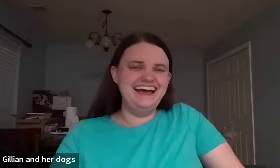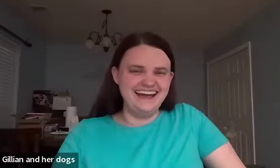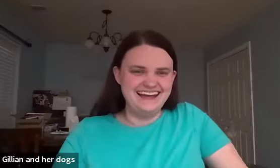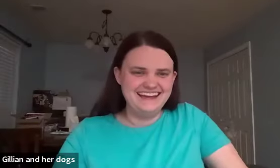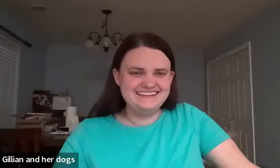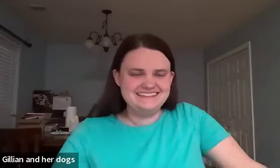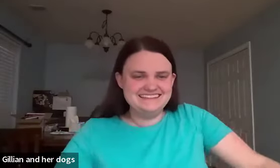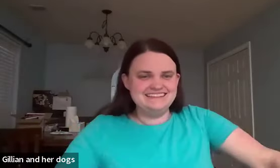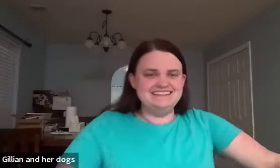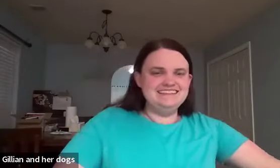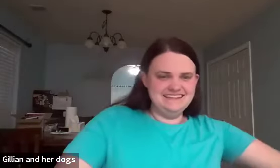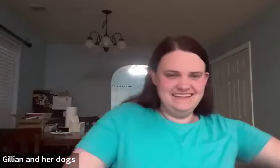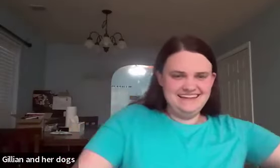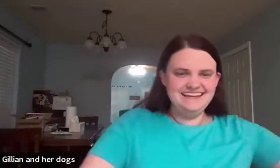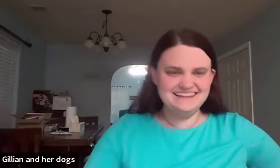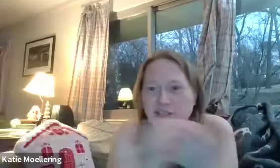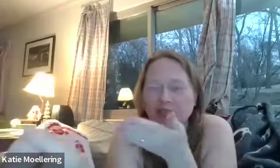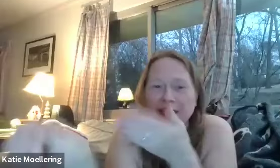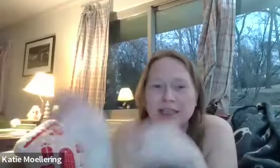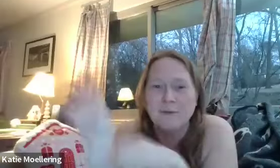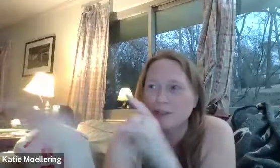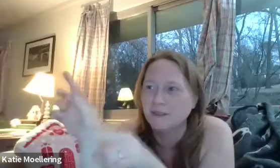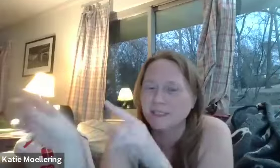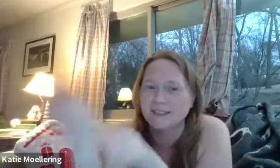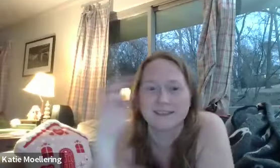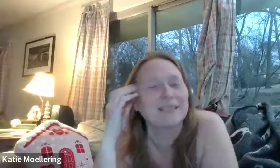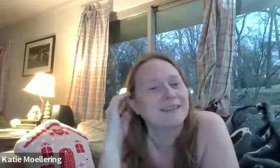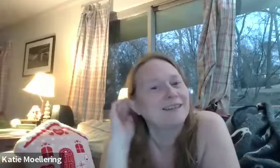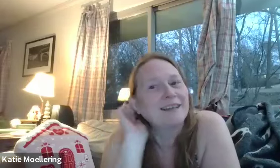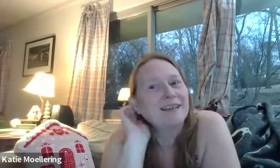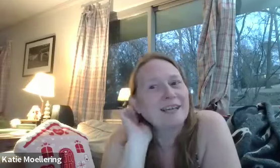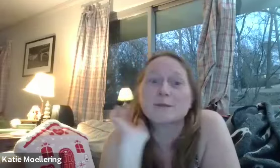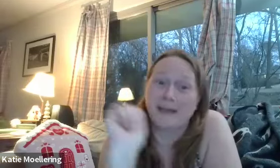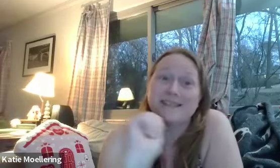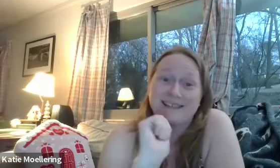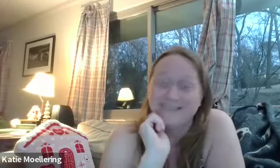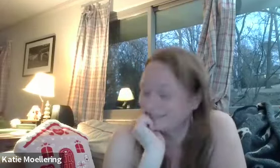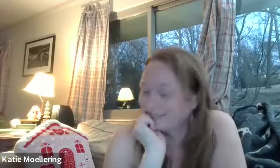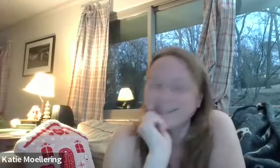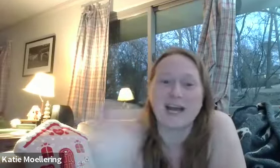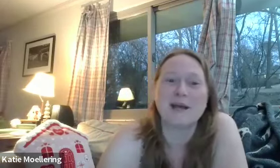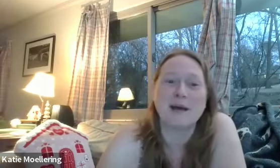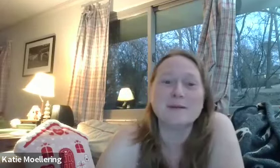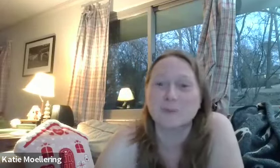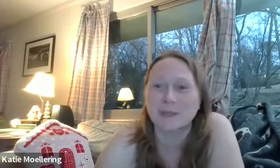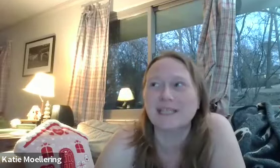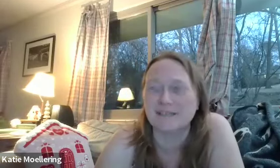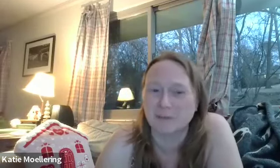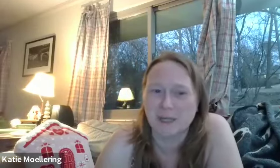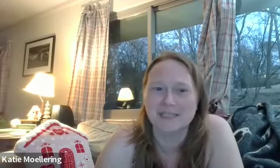and they would ring it up on the calculator and like and then they would do it in the like it was amazing. I was really kind of impressed